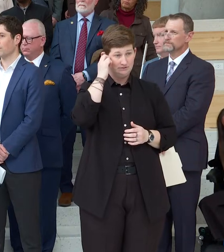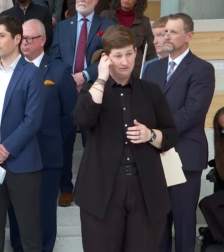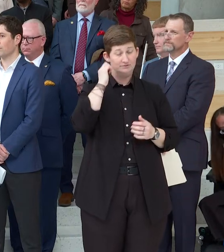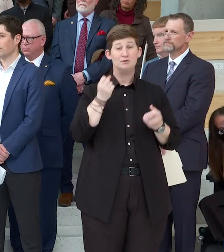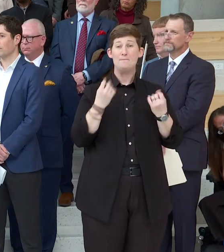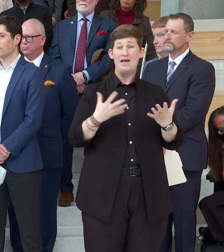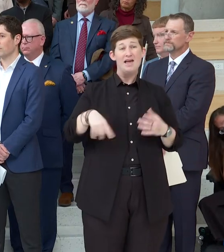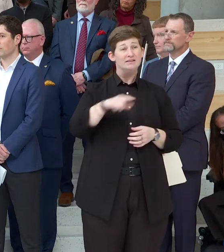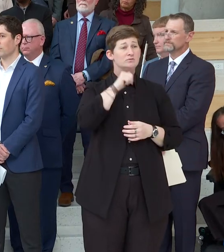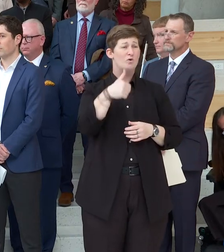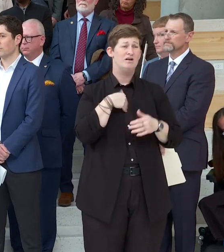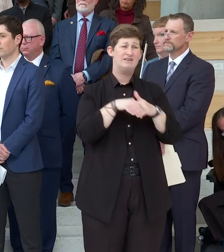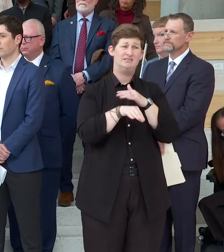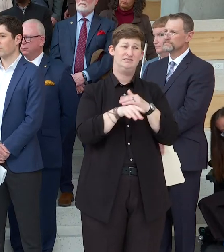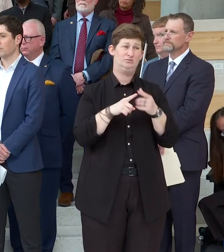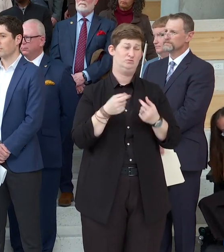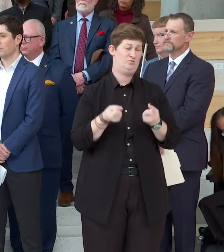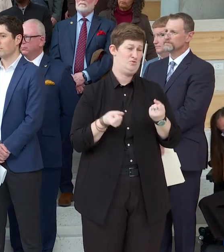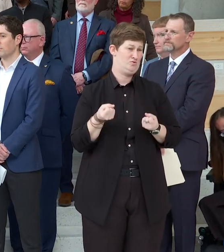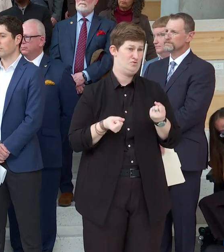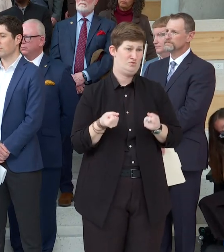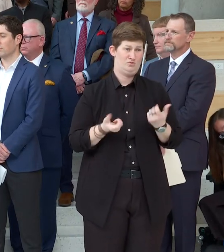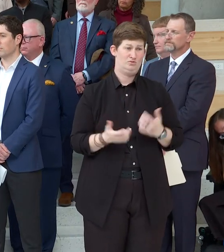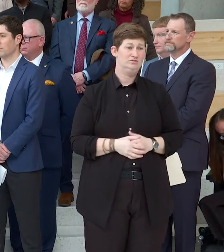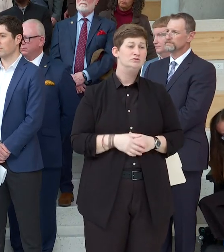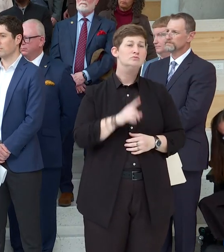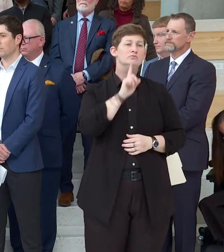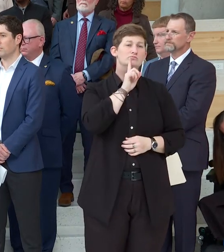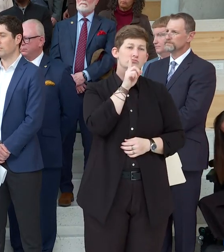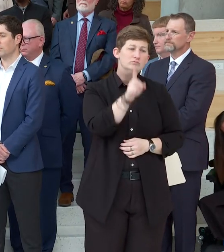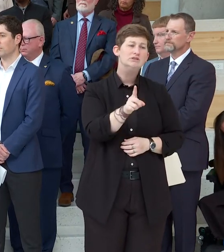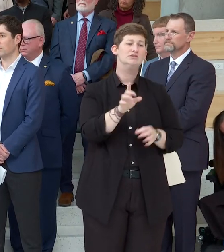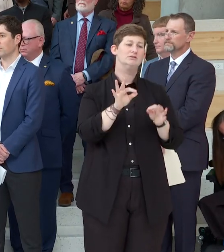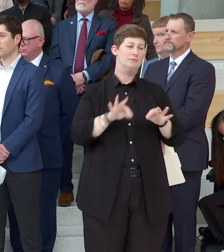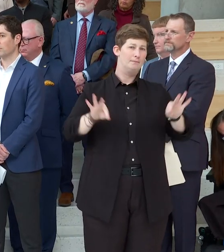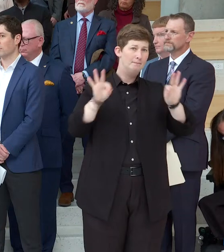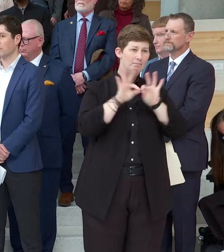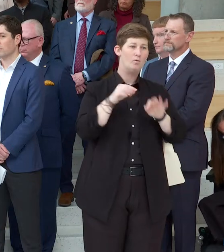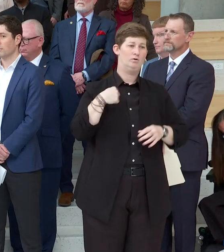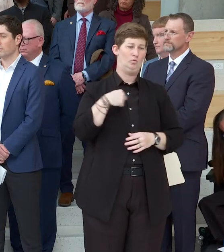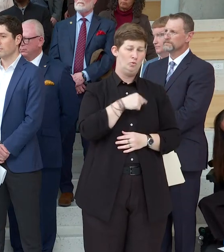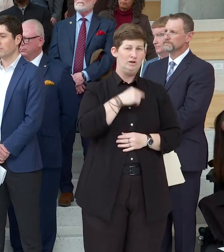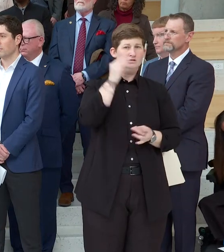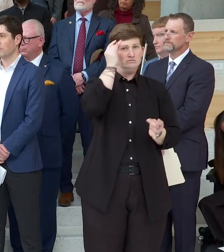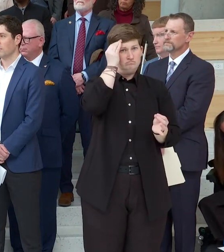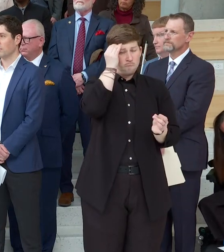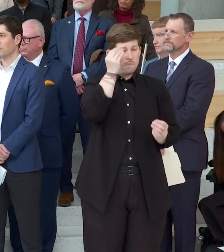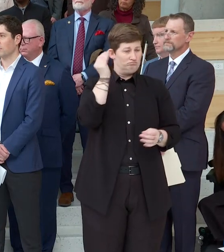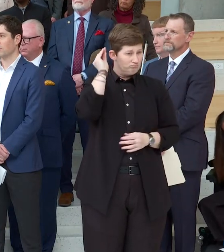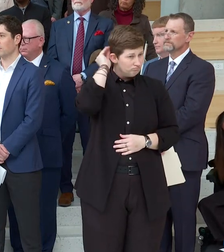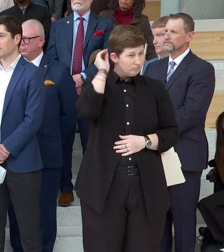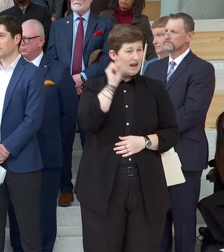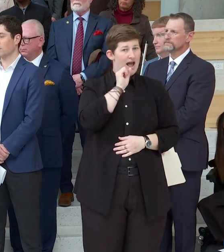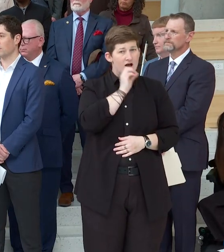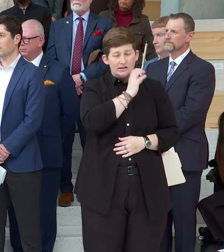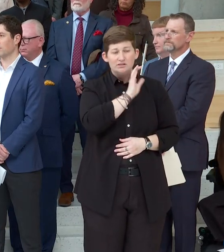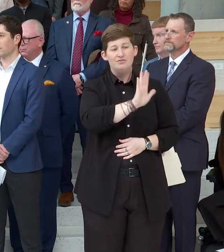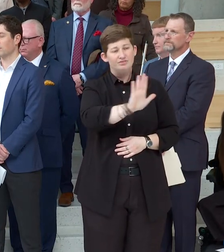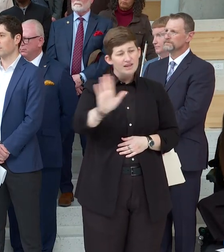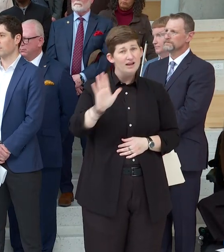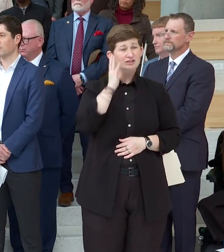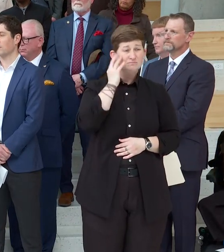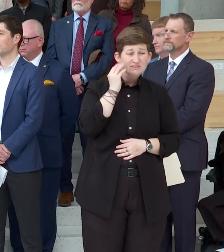very important that the elder voice be considered in this conversation. And I'm just really